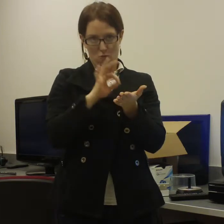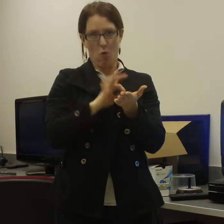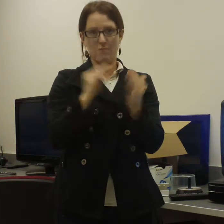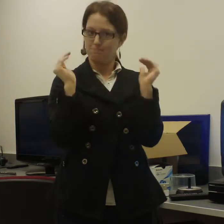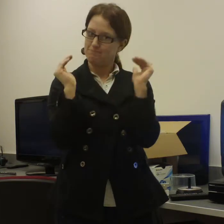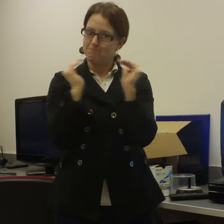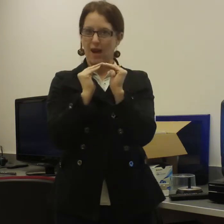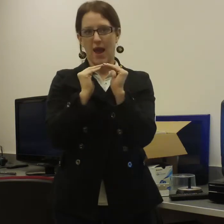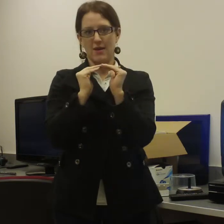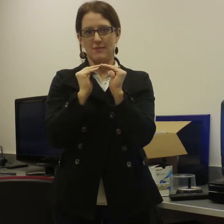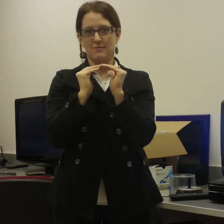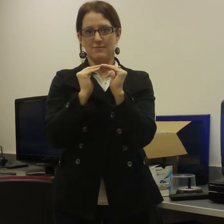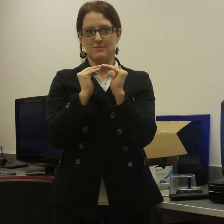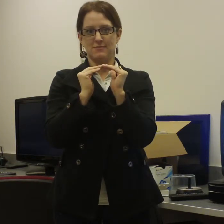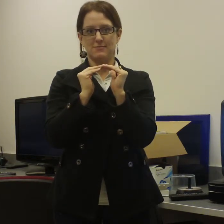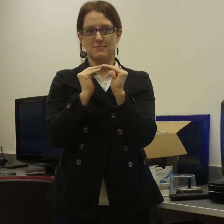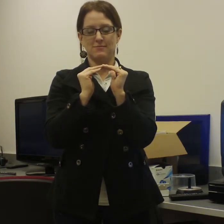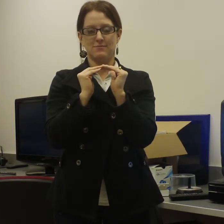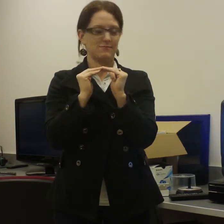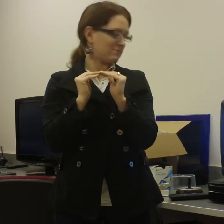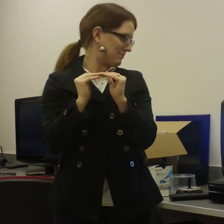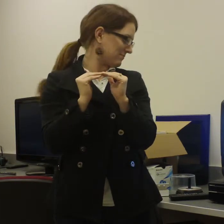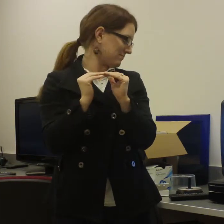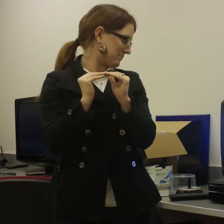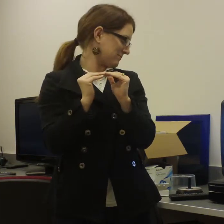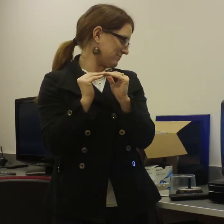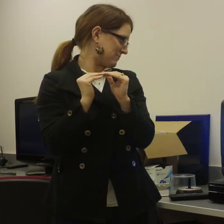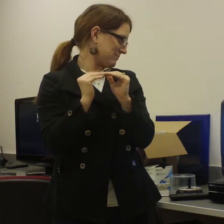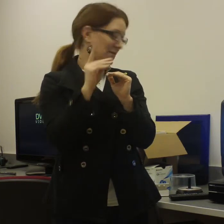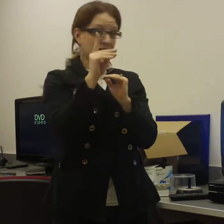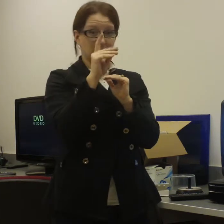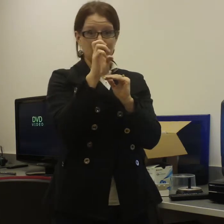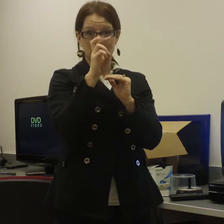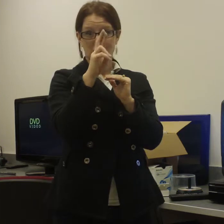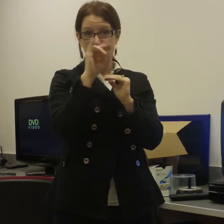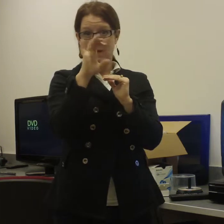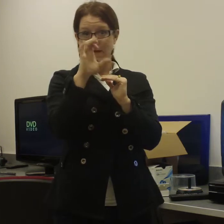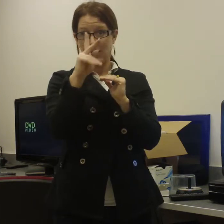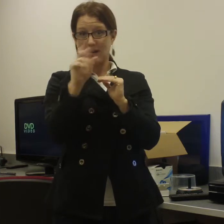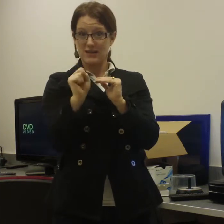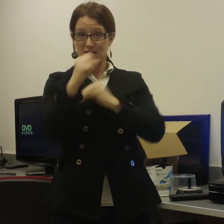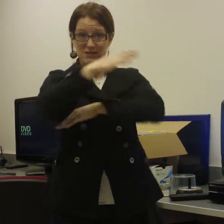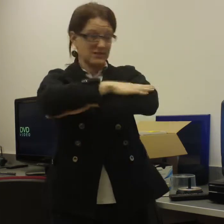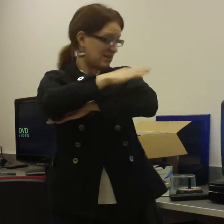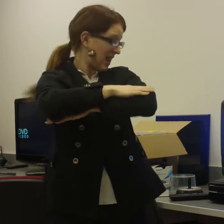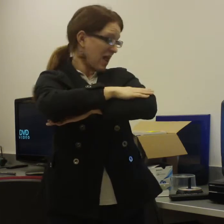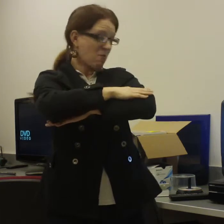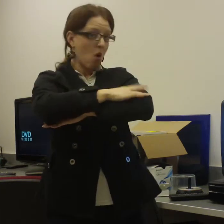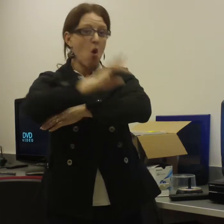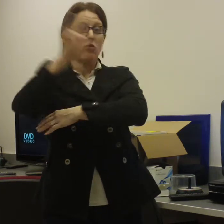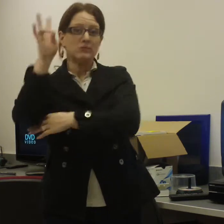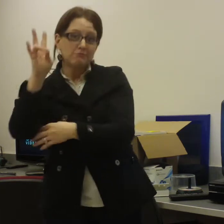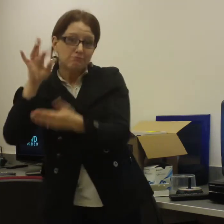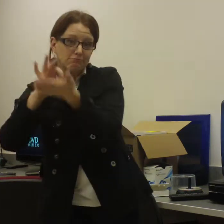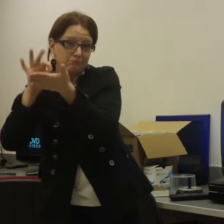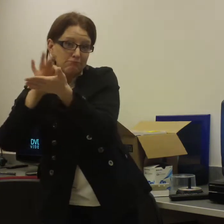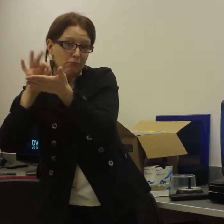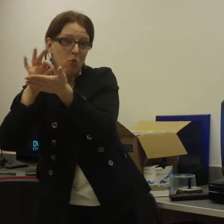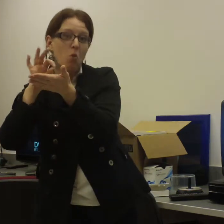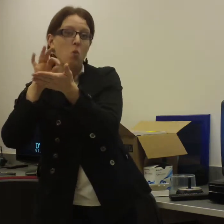8.5 points. Derek's table, you guys give it the next position for 7 points of bonus. And then the last teams